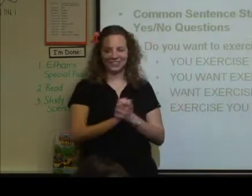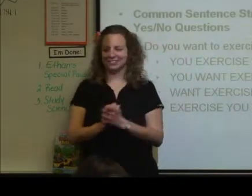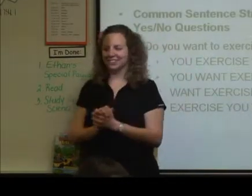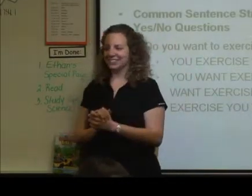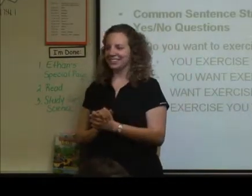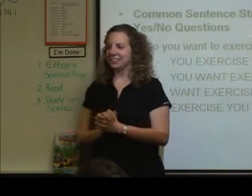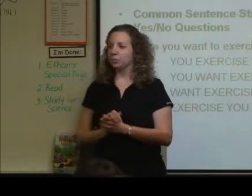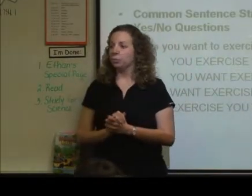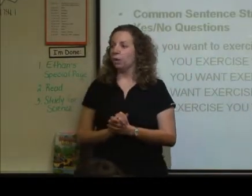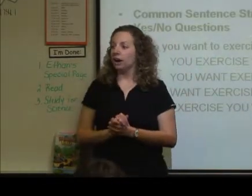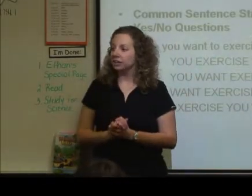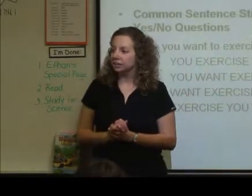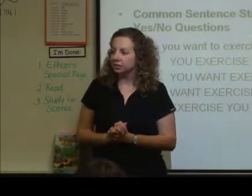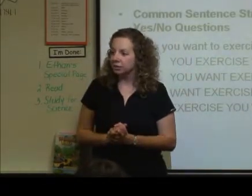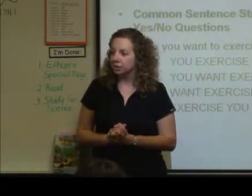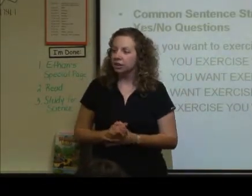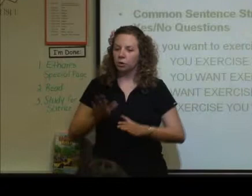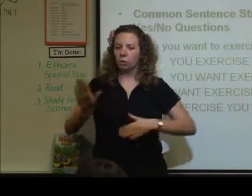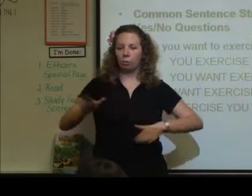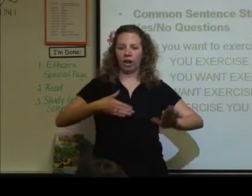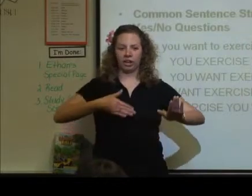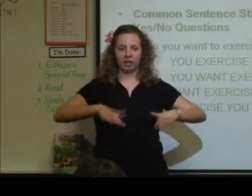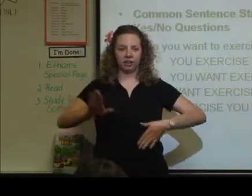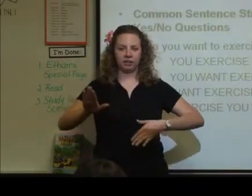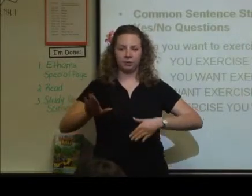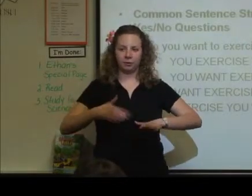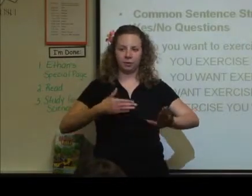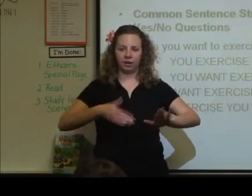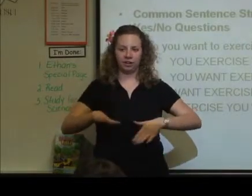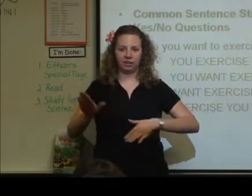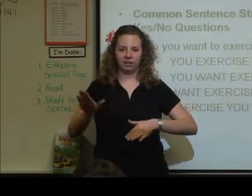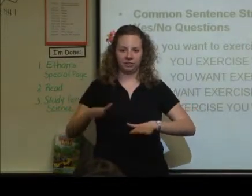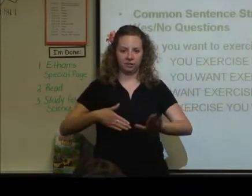one. Walk. Walk. Just walk.